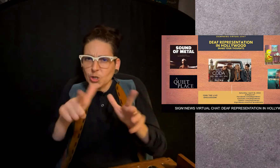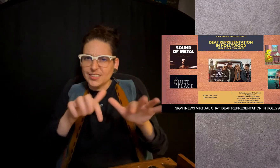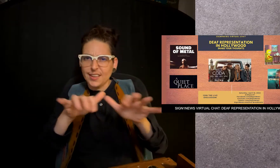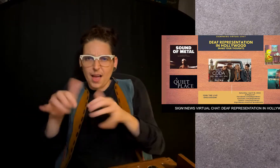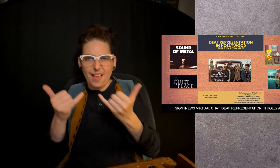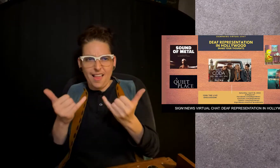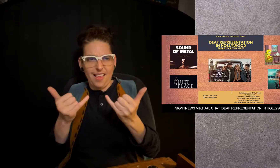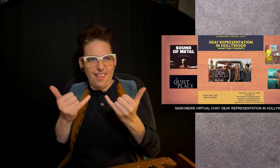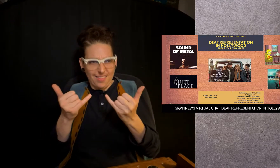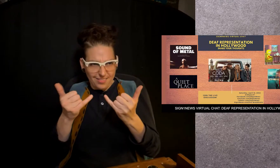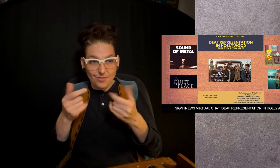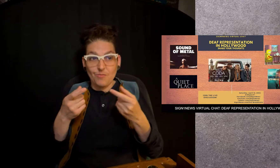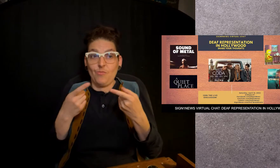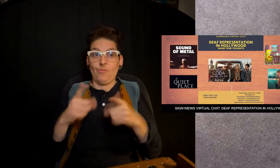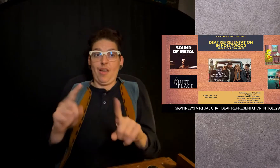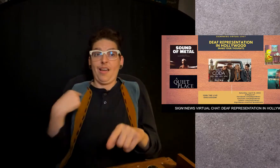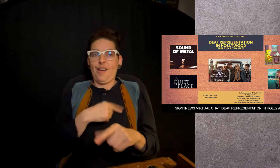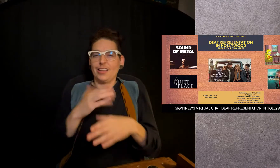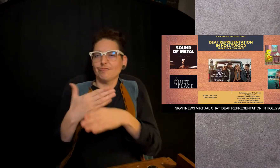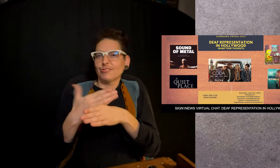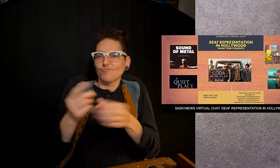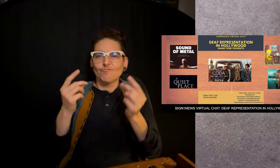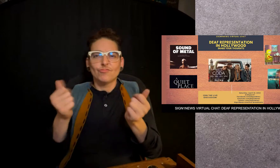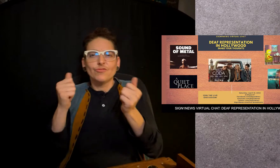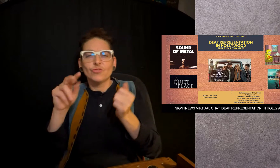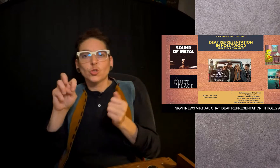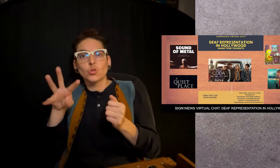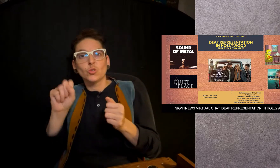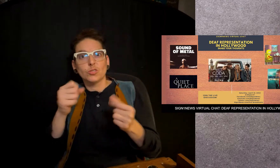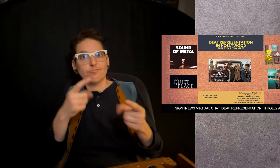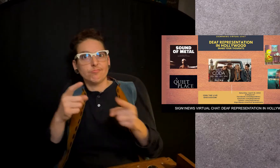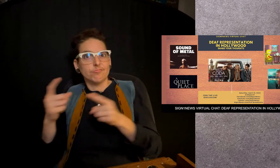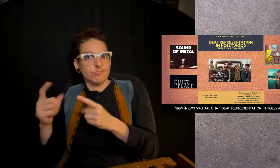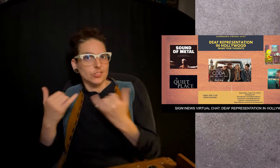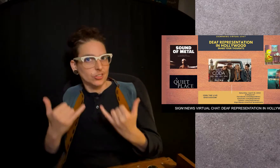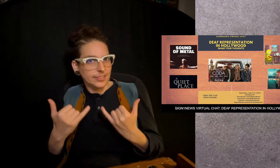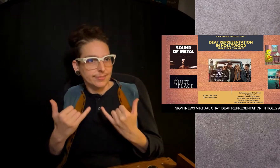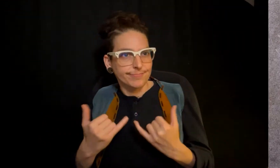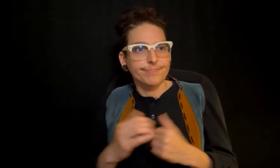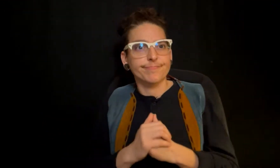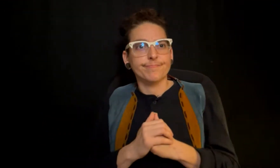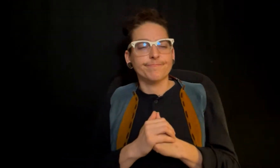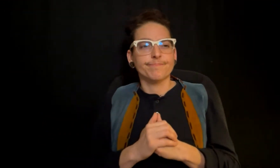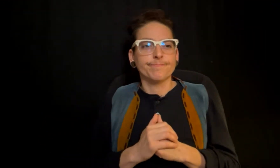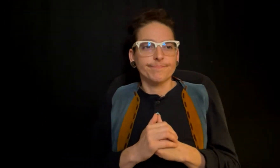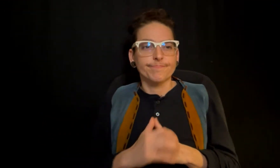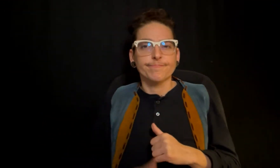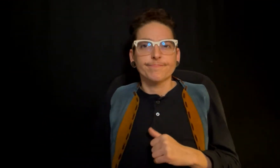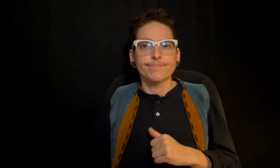out. So start typing now while we take a look at a couple of stories trending in the news today.